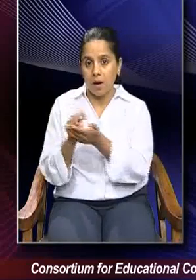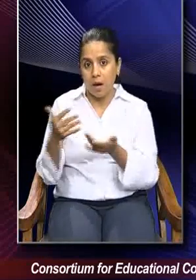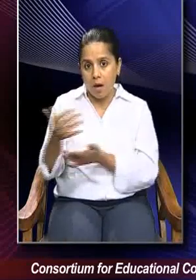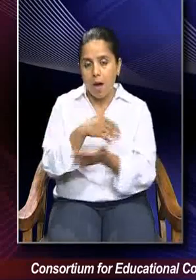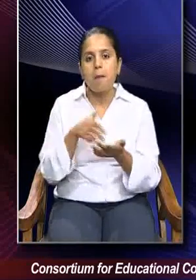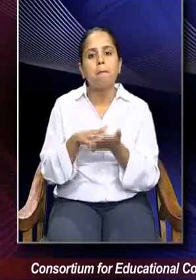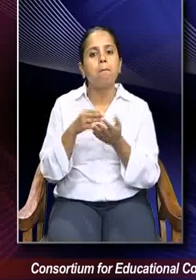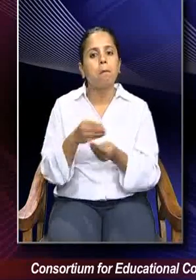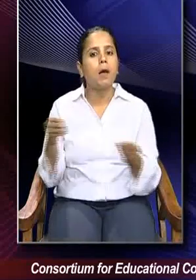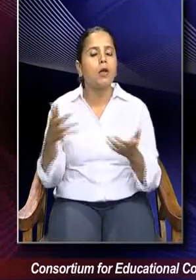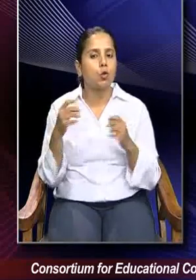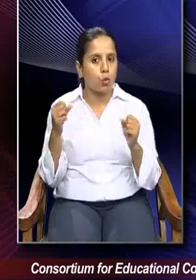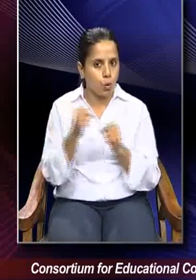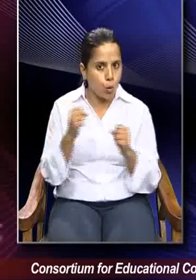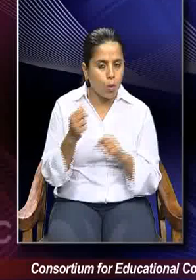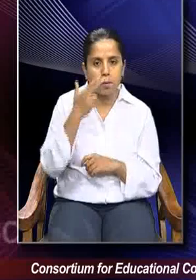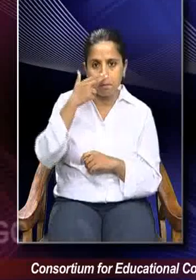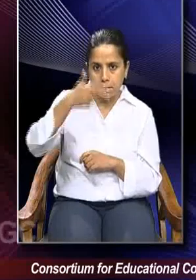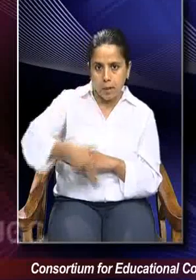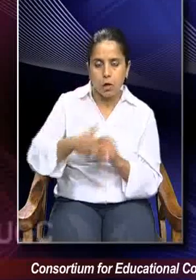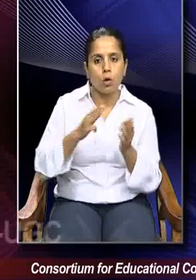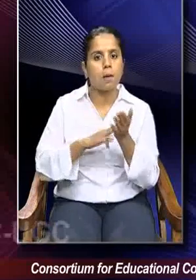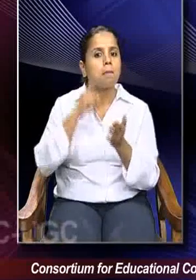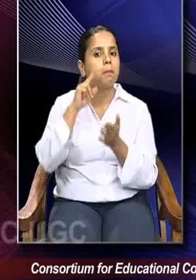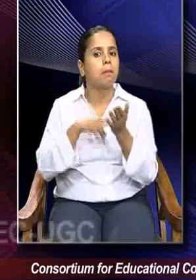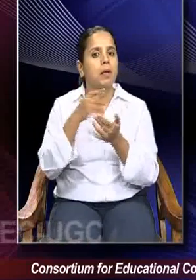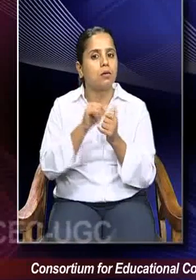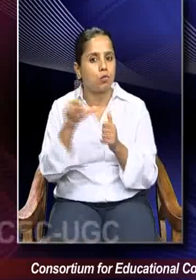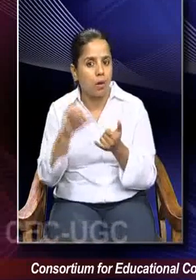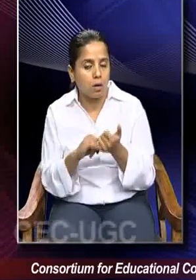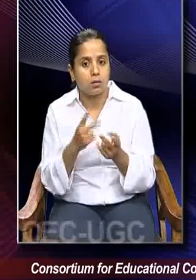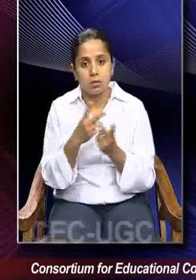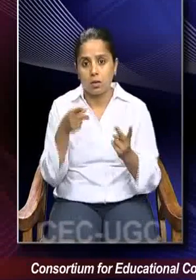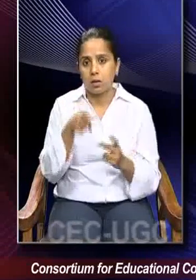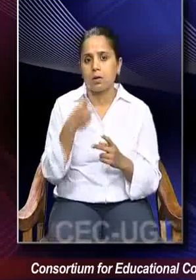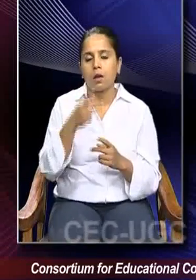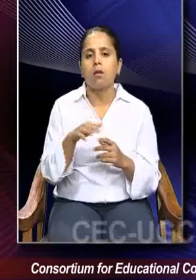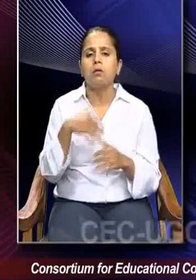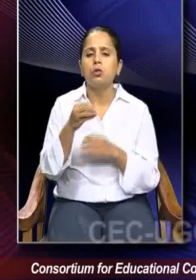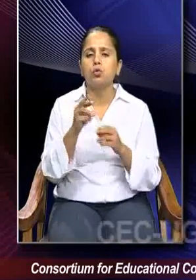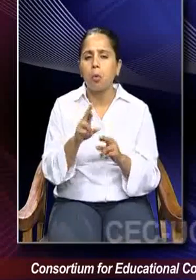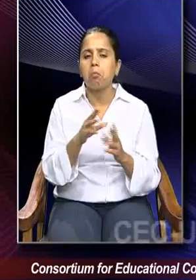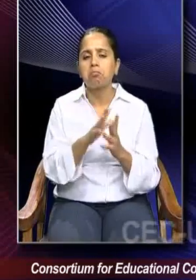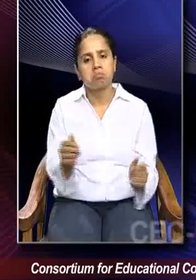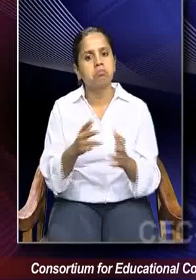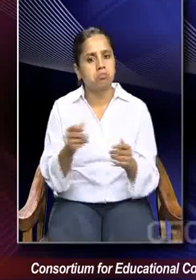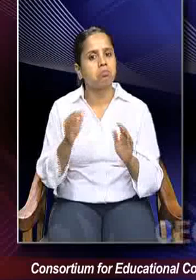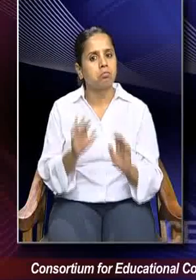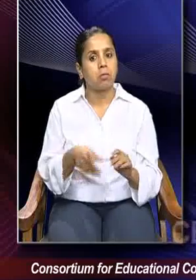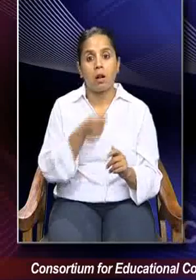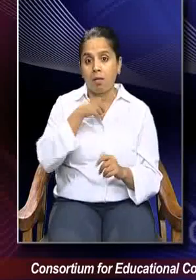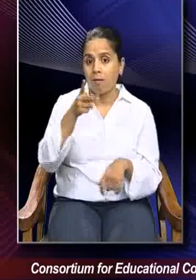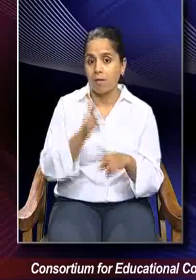materials like coal, petroleum, minerals, etc., they are exhaustible and they are constantly